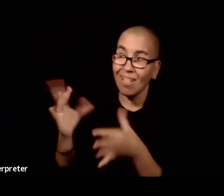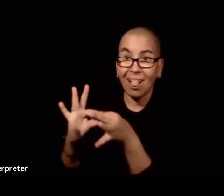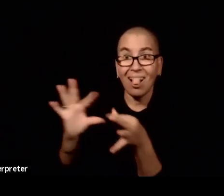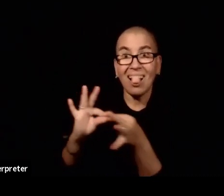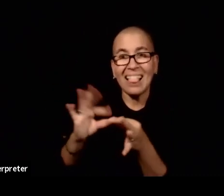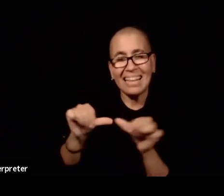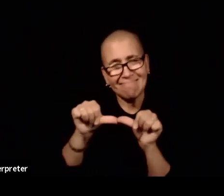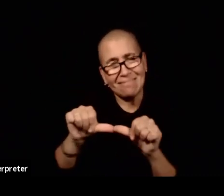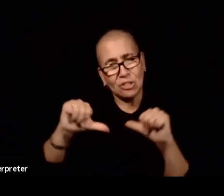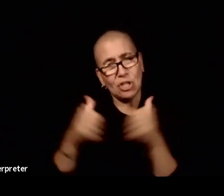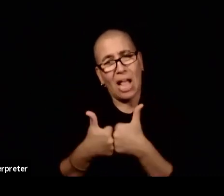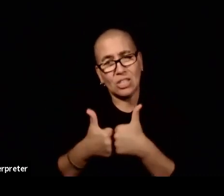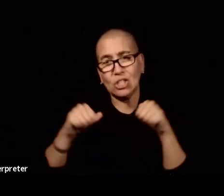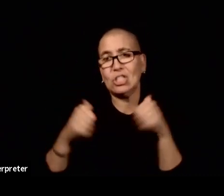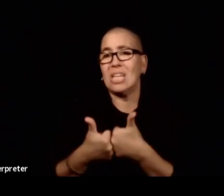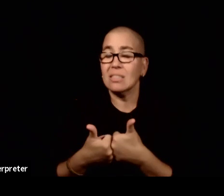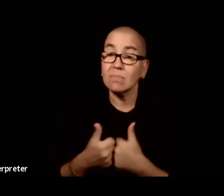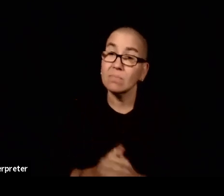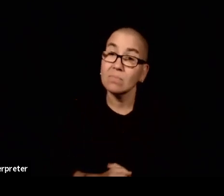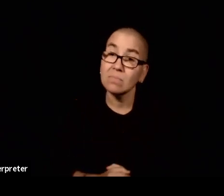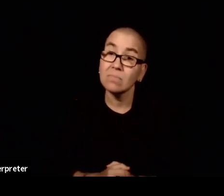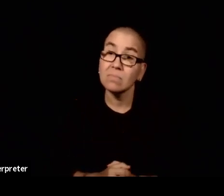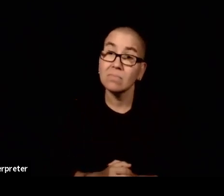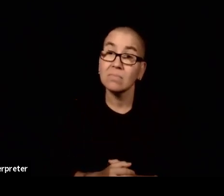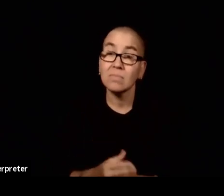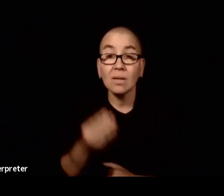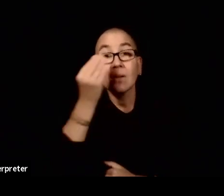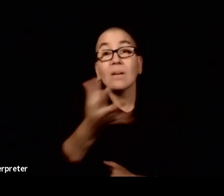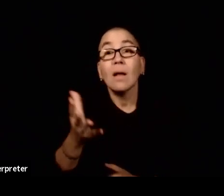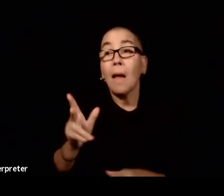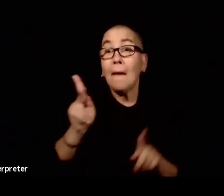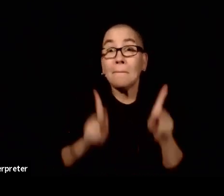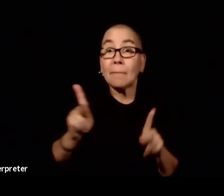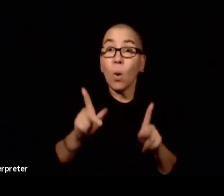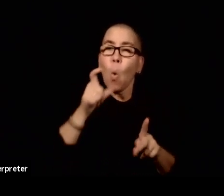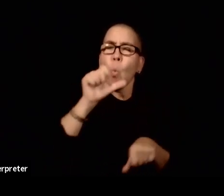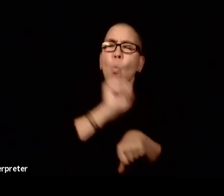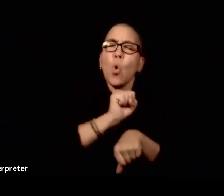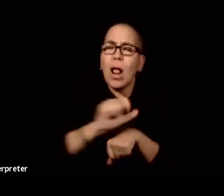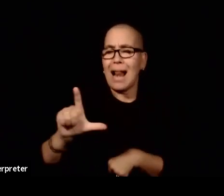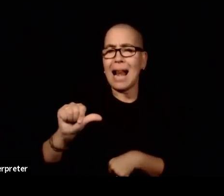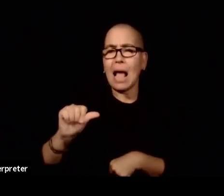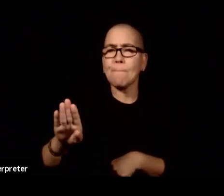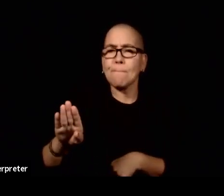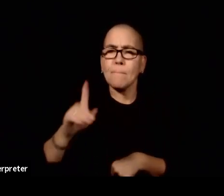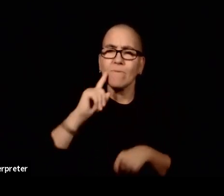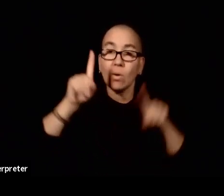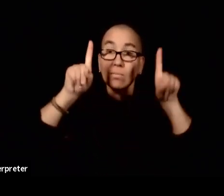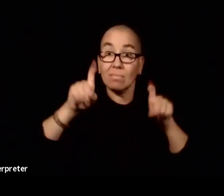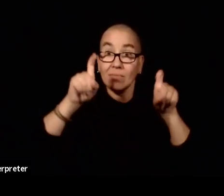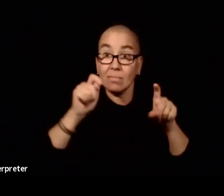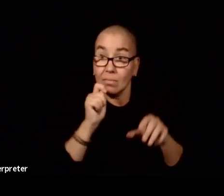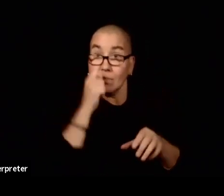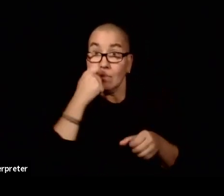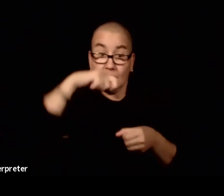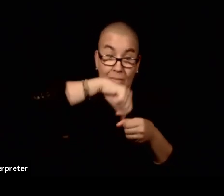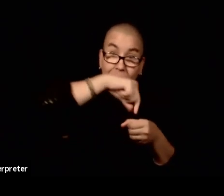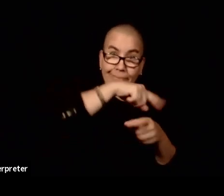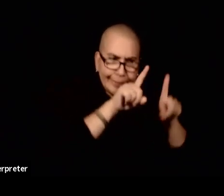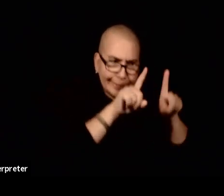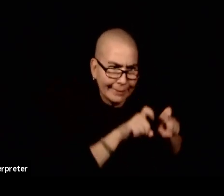lab essentially around the clock, continuing to bring in new platforms to do the COVID PCR testing, the diagnostic